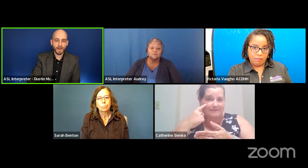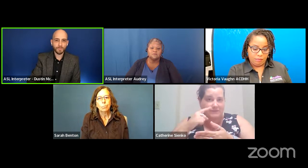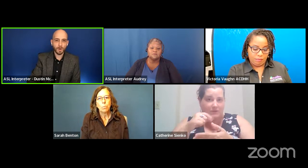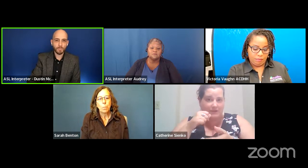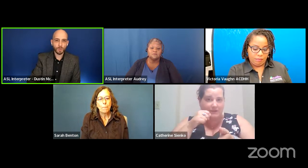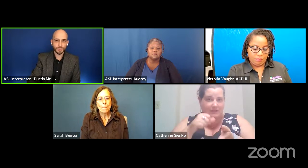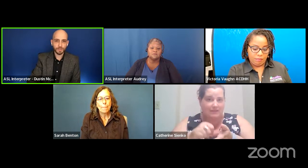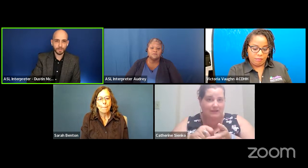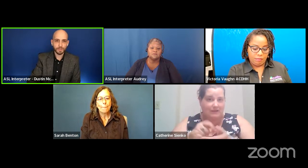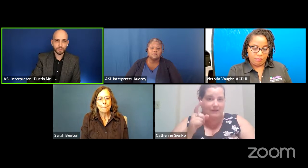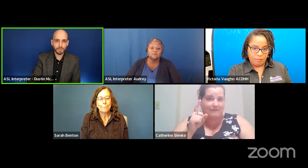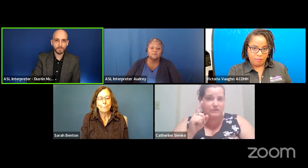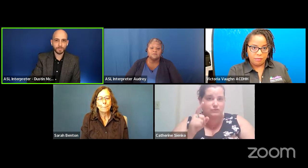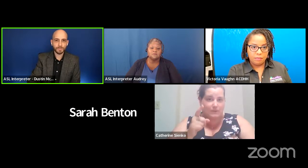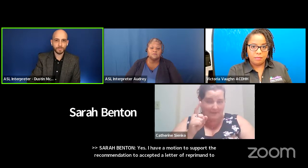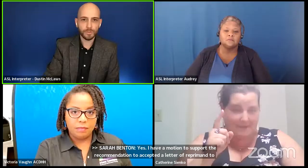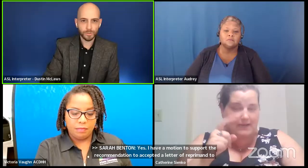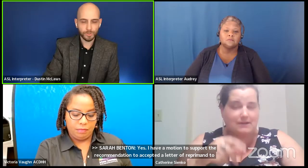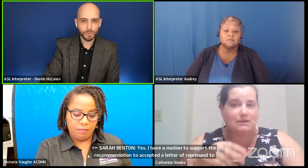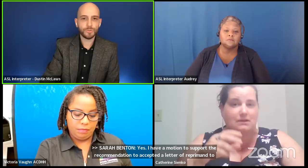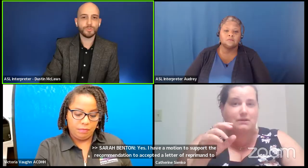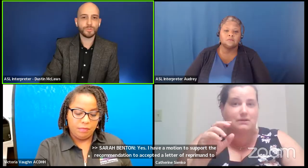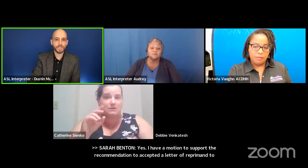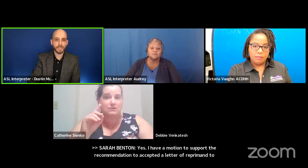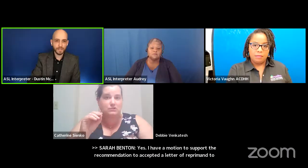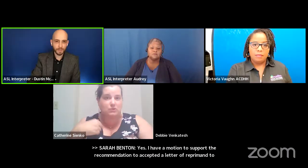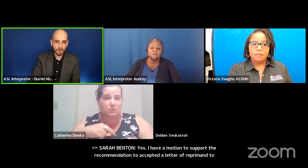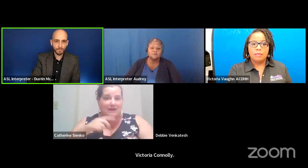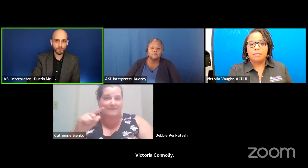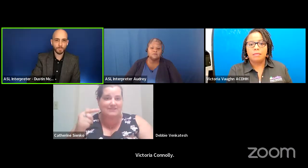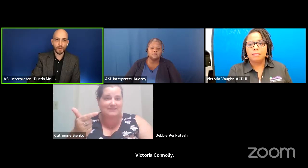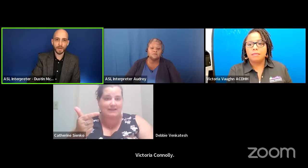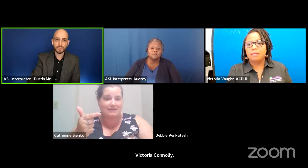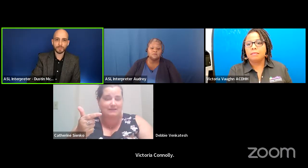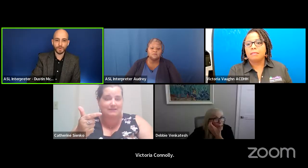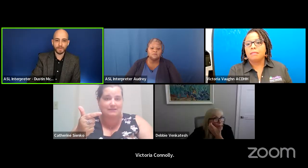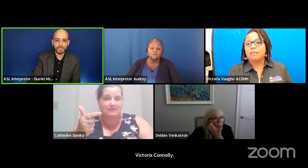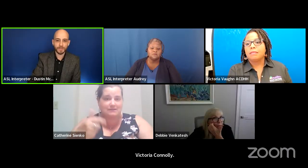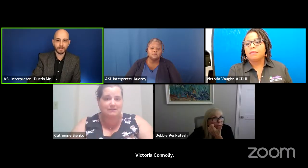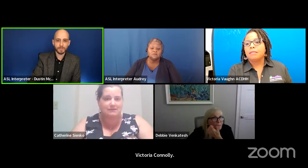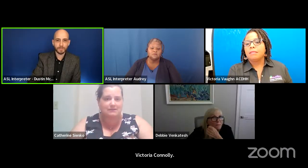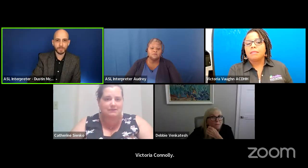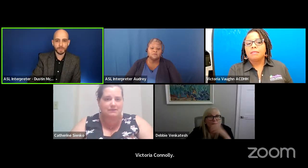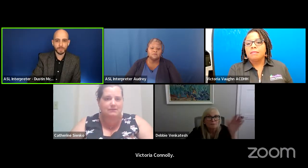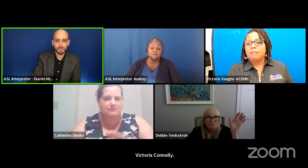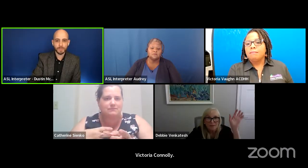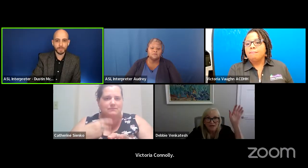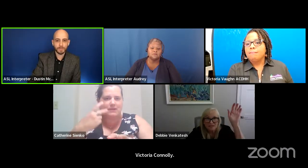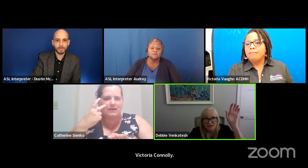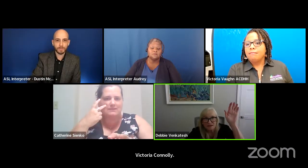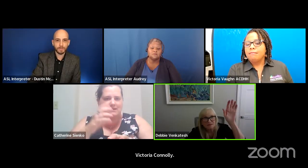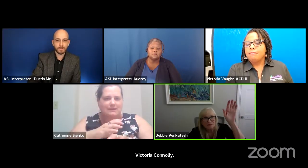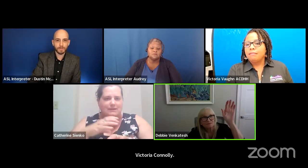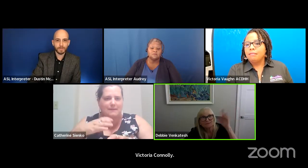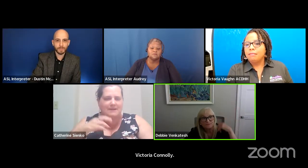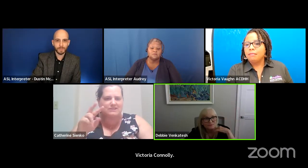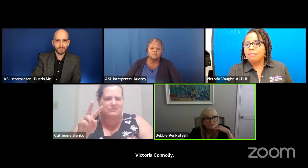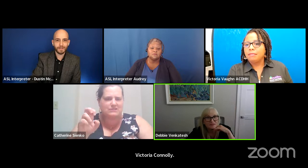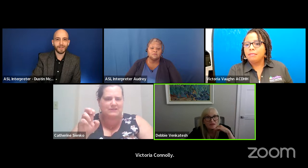Okay, we have a motion to send the letter of reprimand. Do we have a second? I